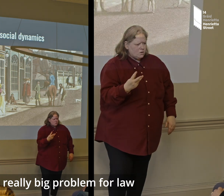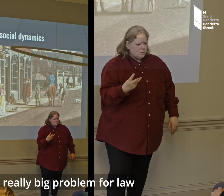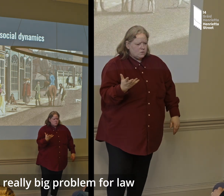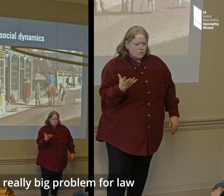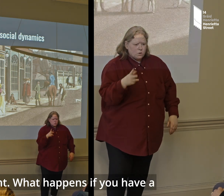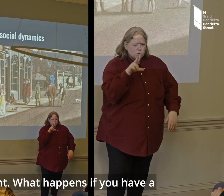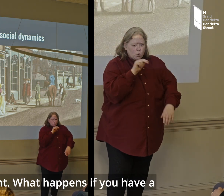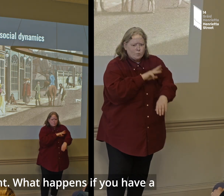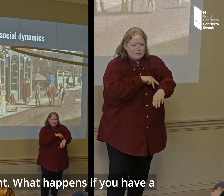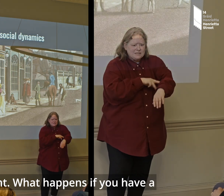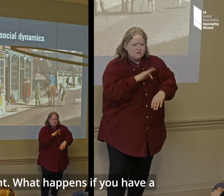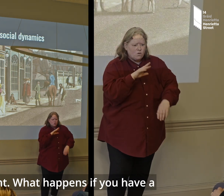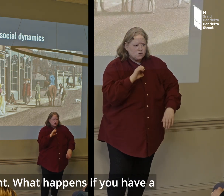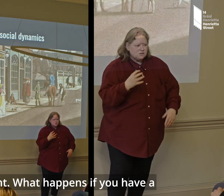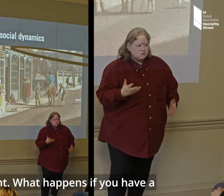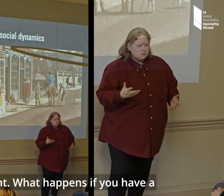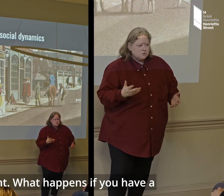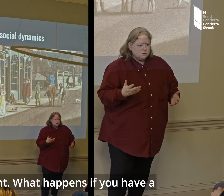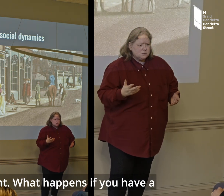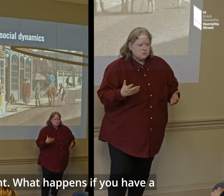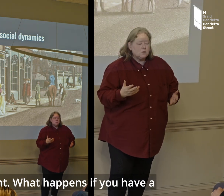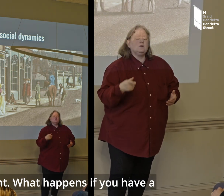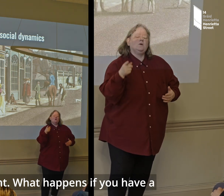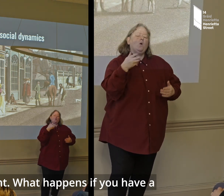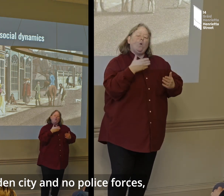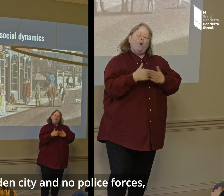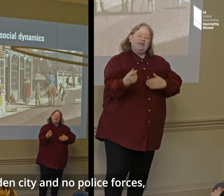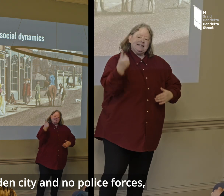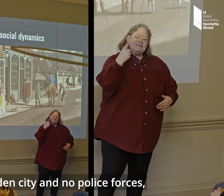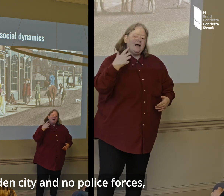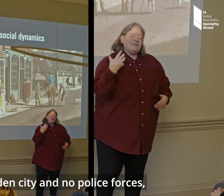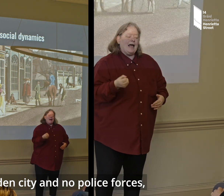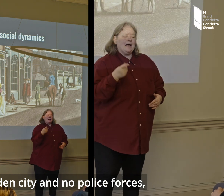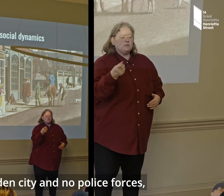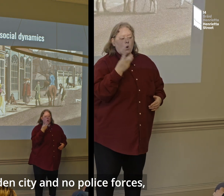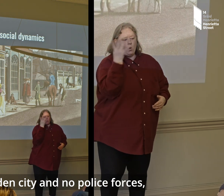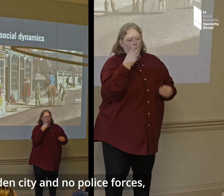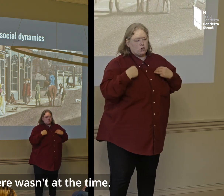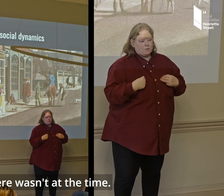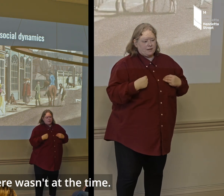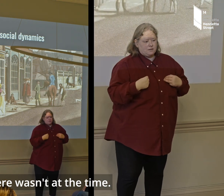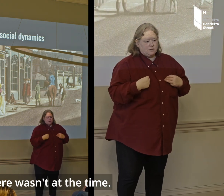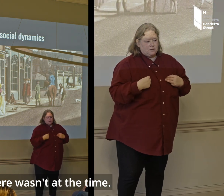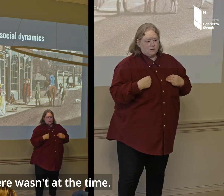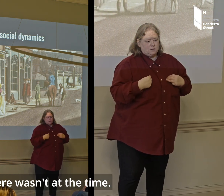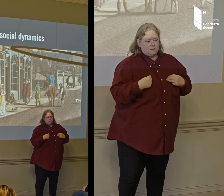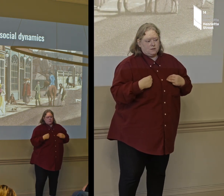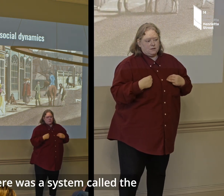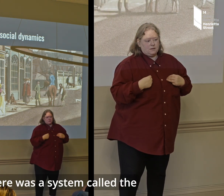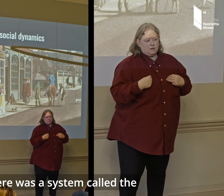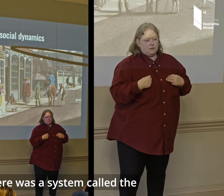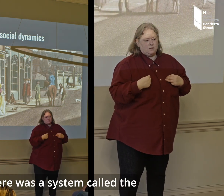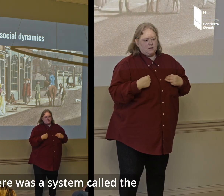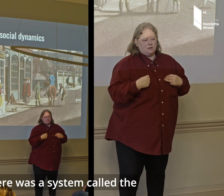big problem for law enforcement. What happens if you have a crime-ridden city and no police force, as there wasn't at the time?